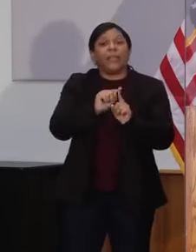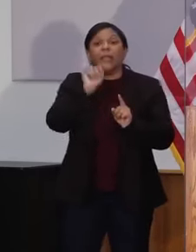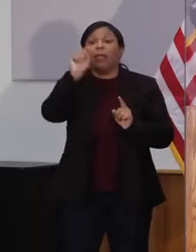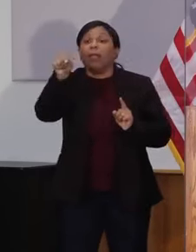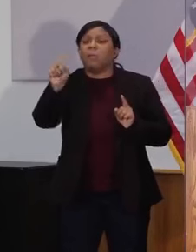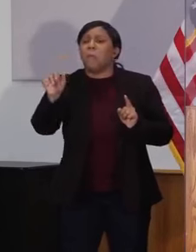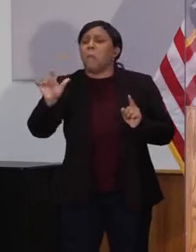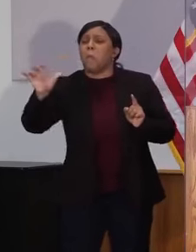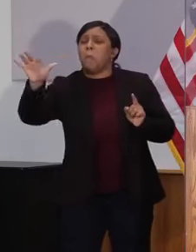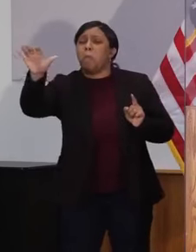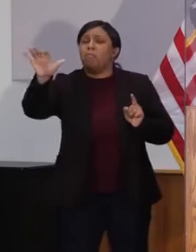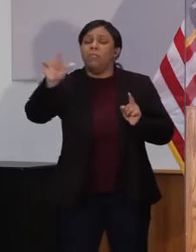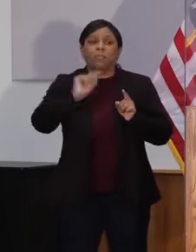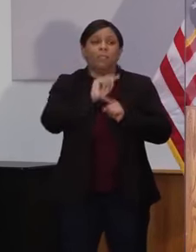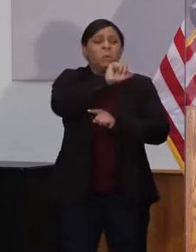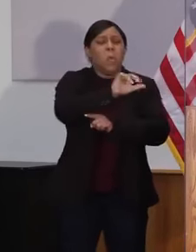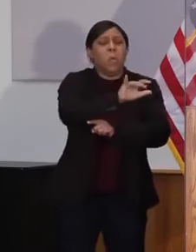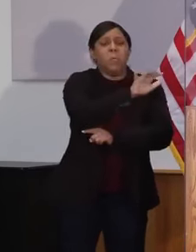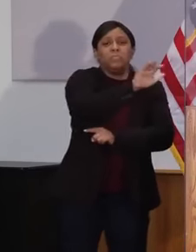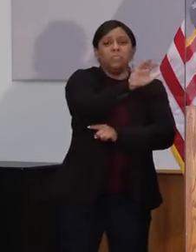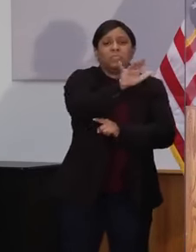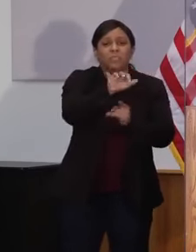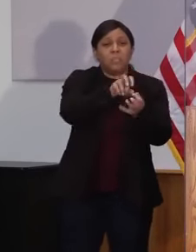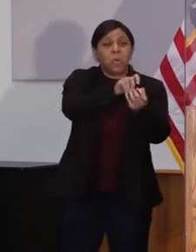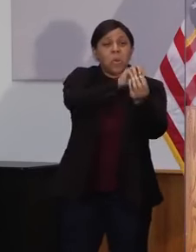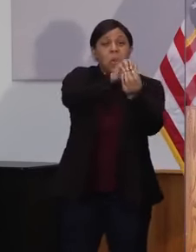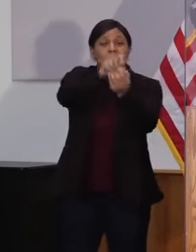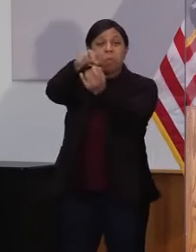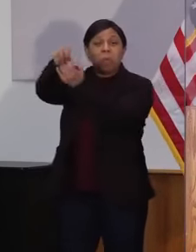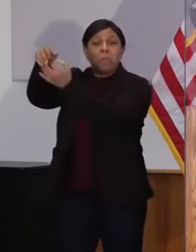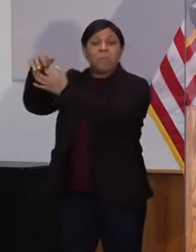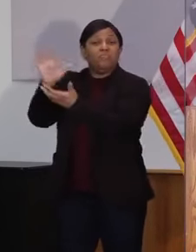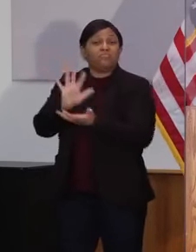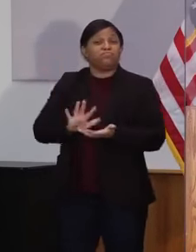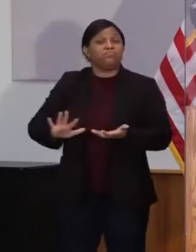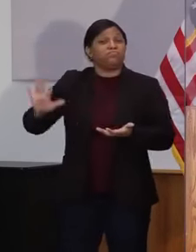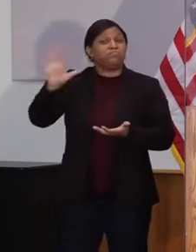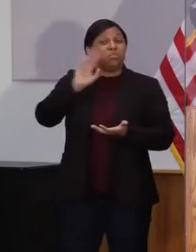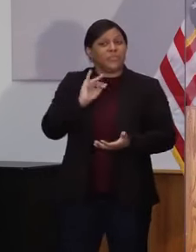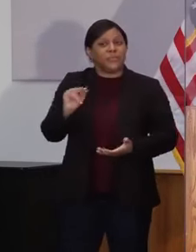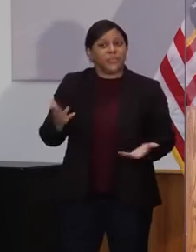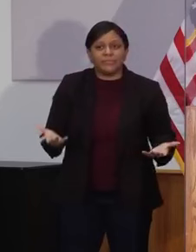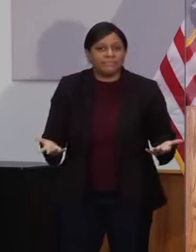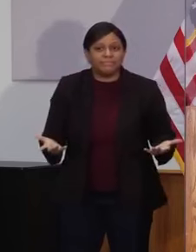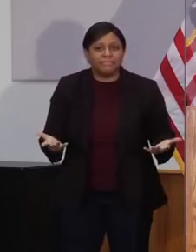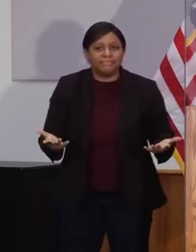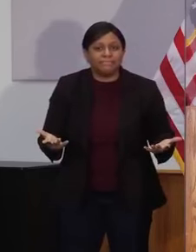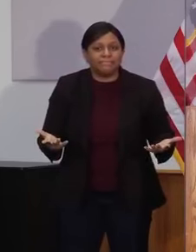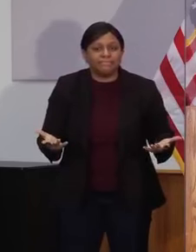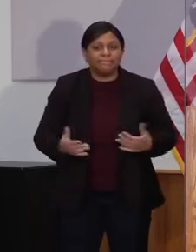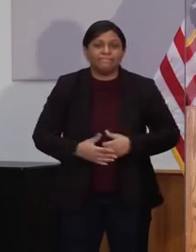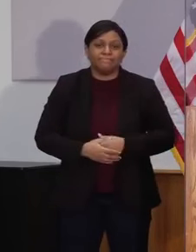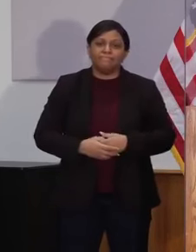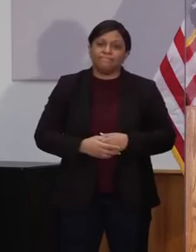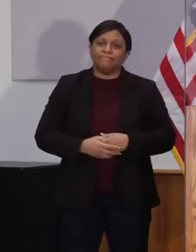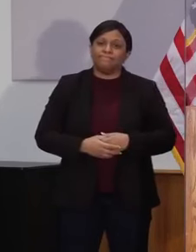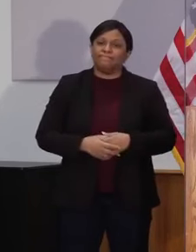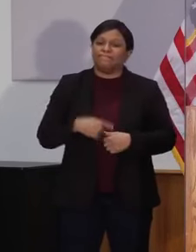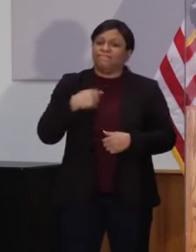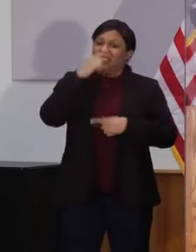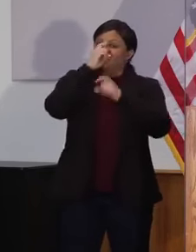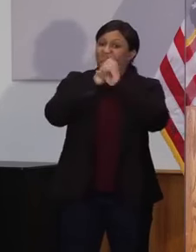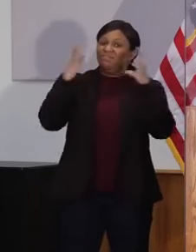area, and frankly, throughout the state of Minnesota. You know, I'm fond of the idea that if you make something